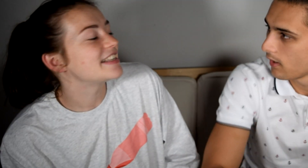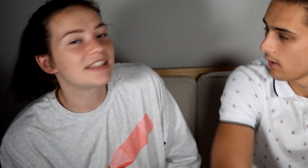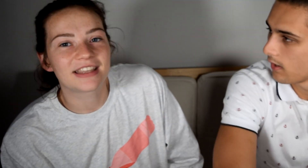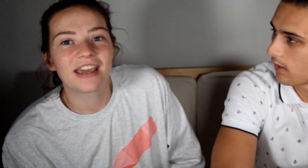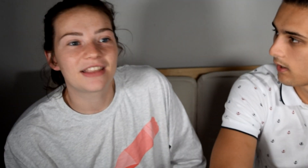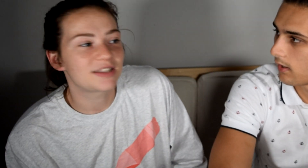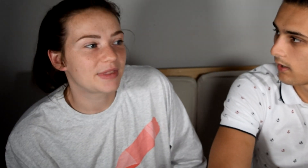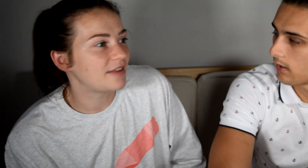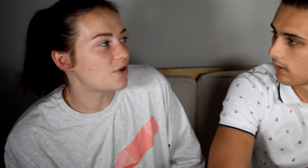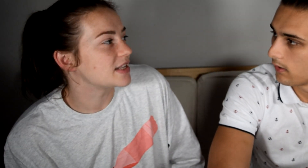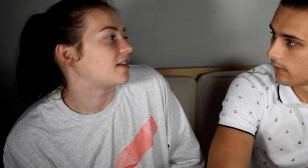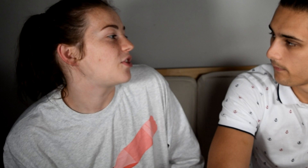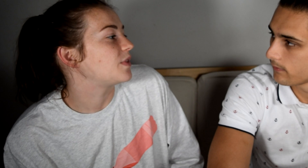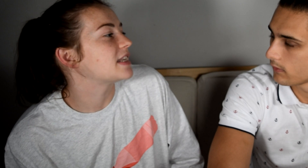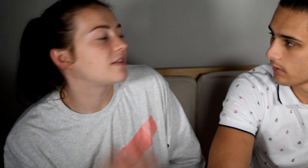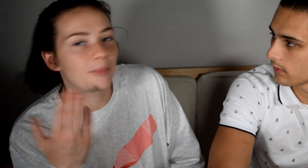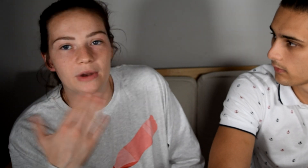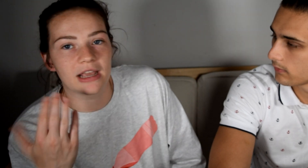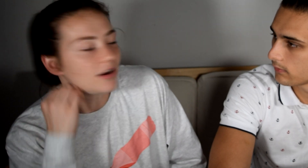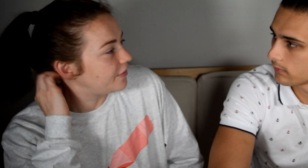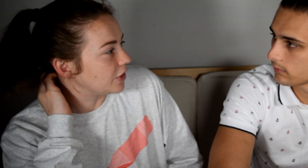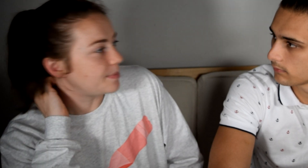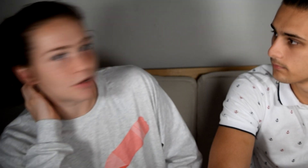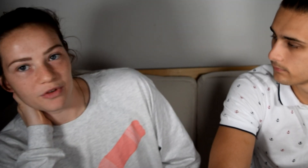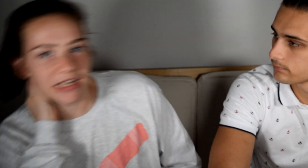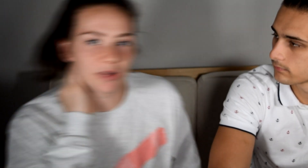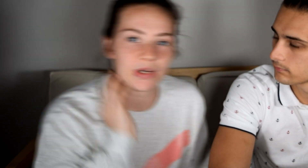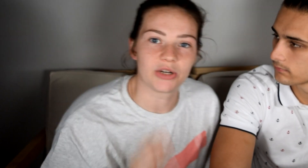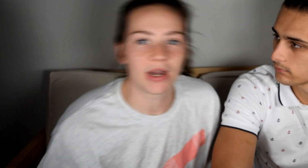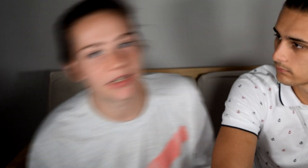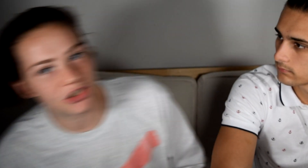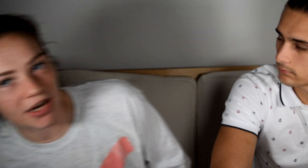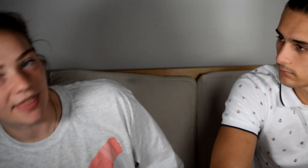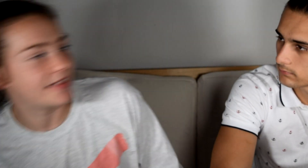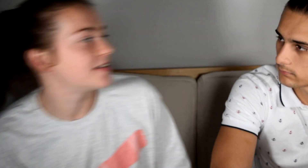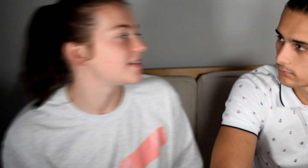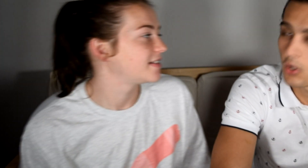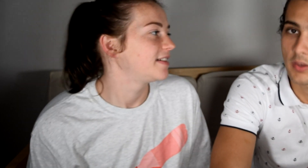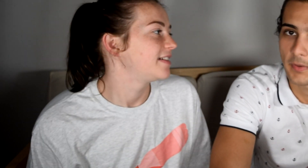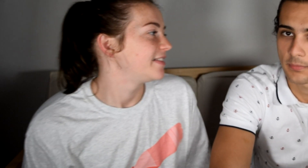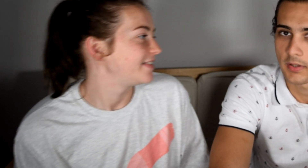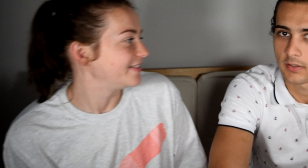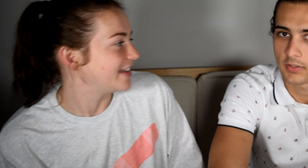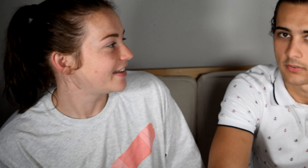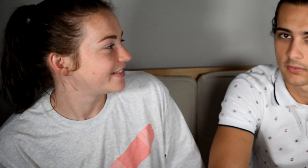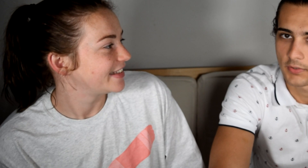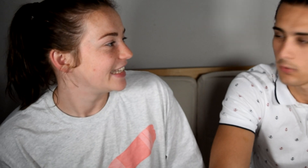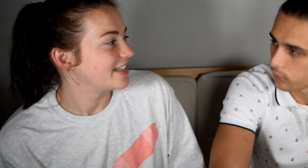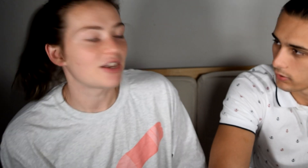because that's what they focus on. You know, it's like lip reading, or if your lips are moving and when you're talking like this. No, that makes plenty of sense. Yeah. Thank you for So teaching it's me.